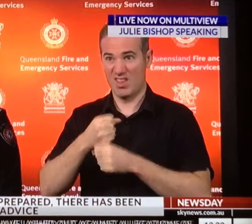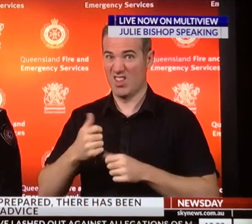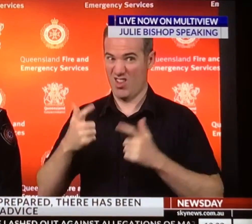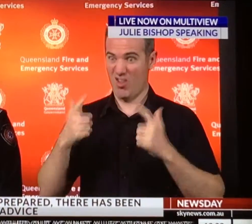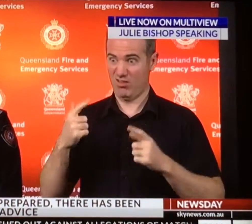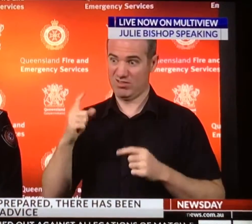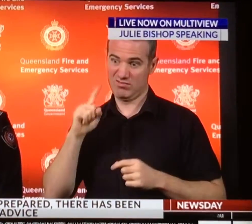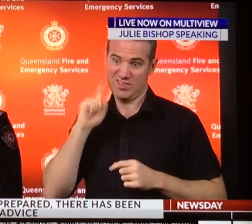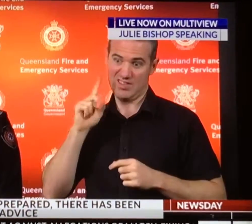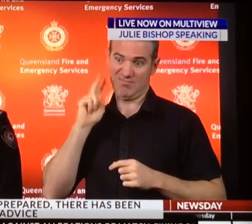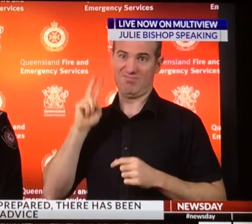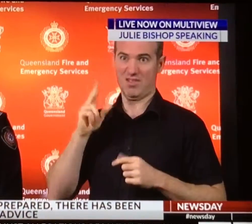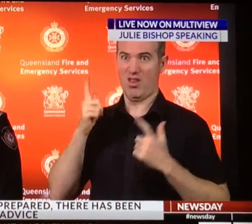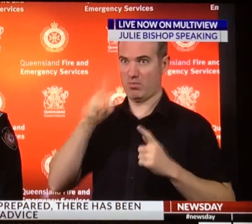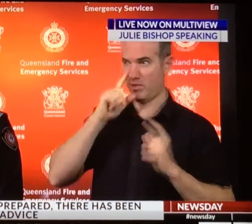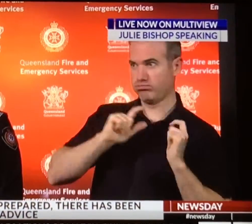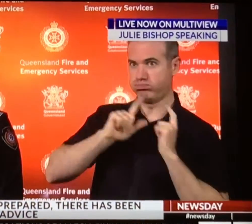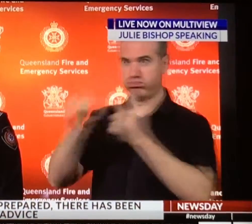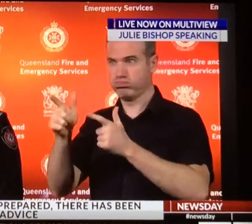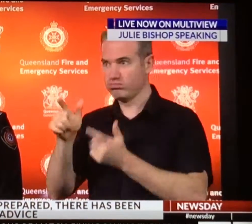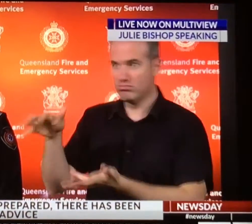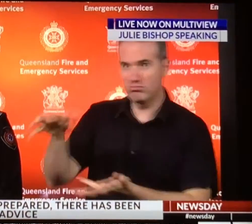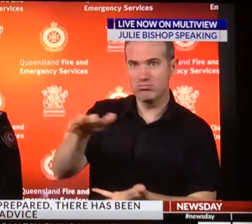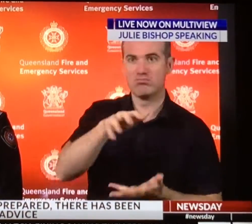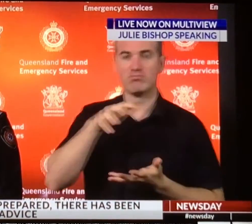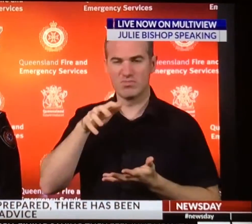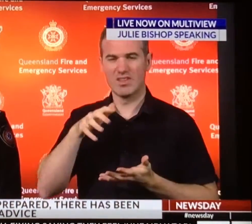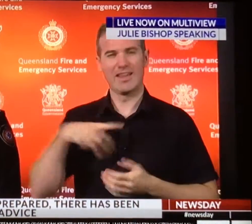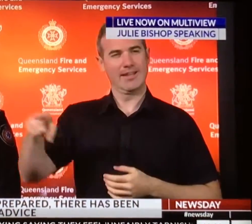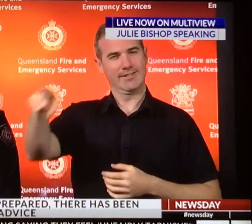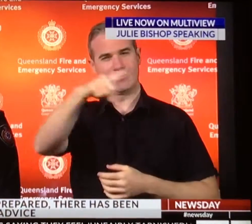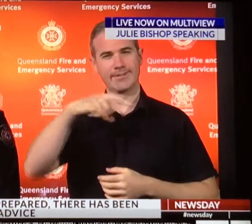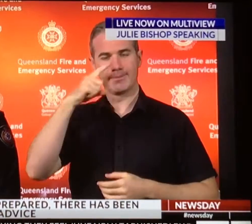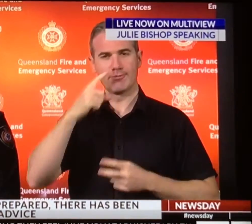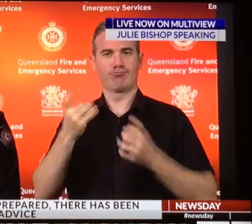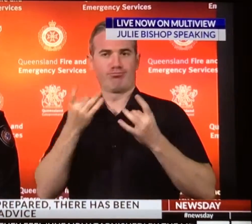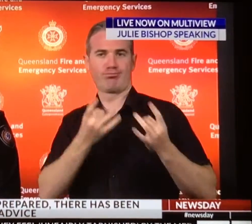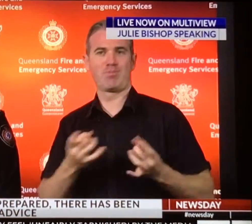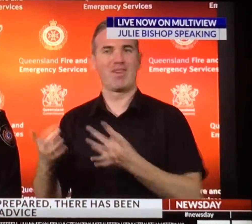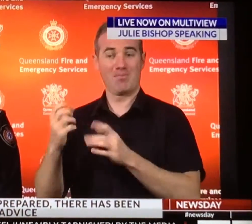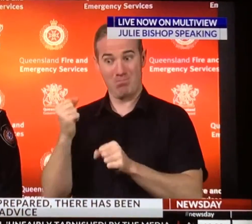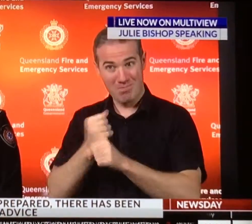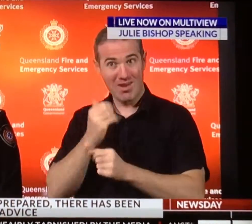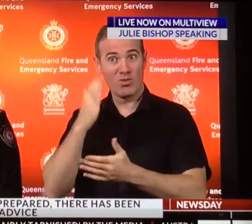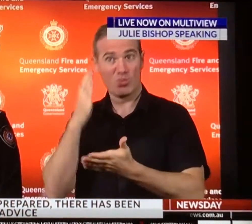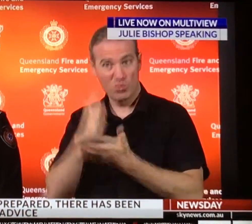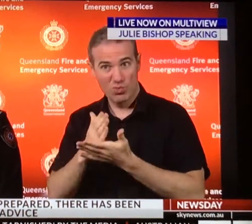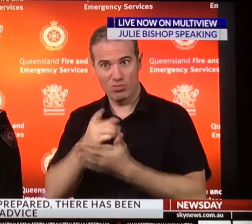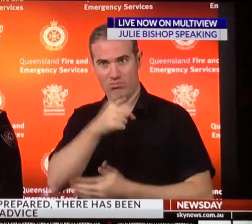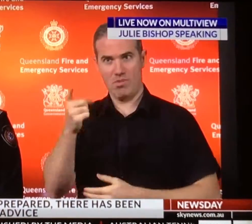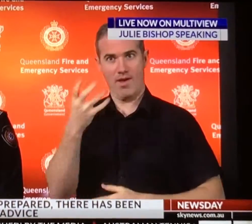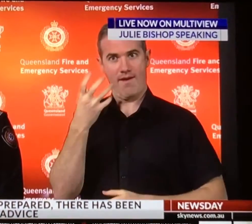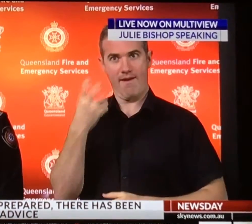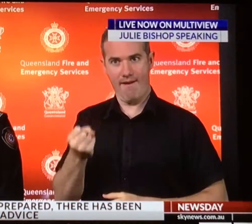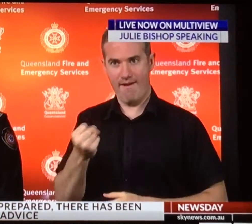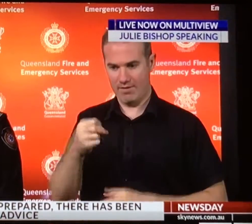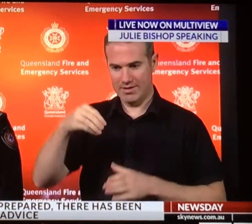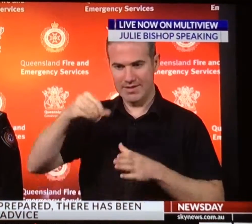in the last couple of days, and it's about people being prepared, ensuring that they have the sandbagging that they need,